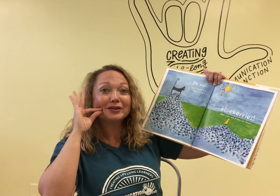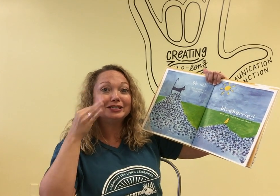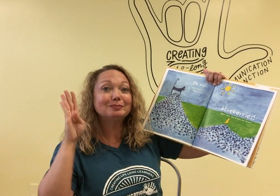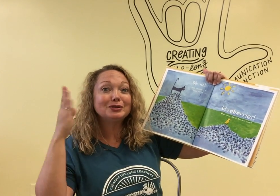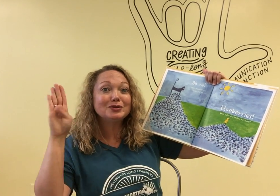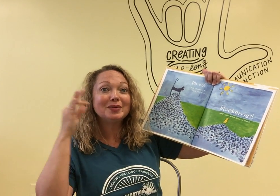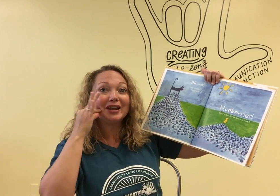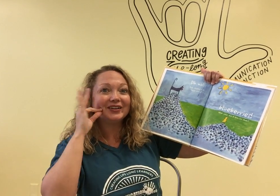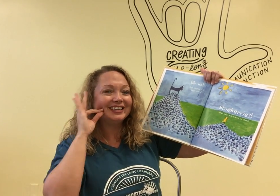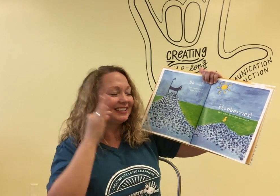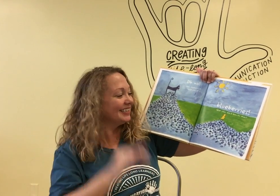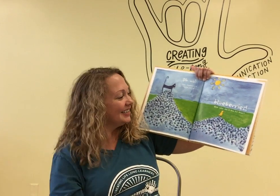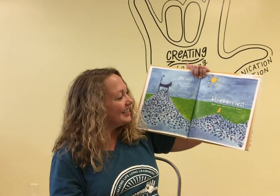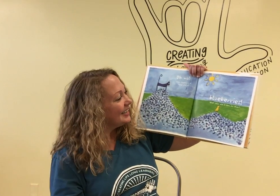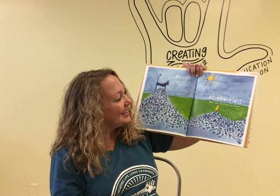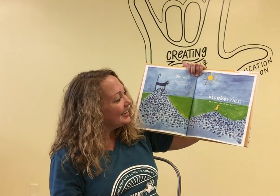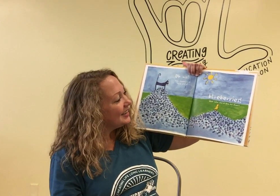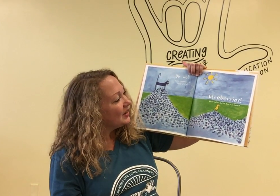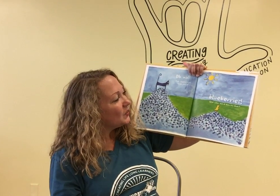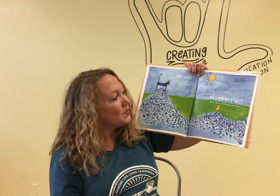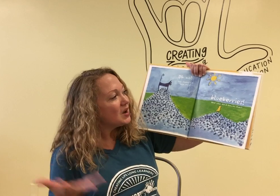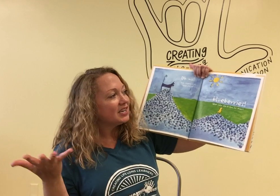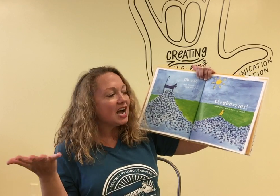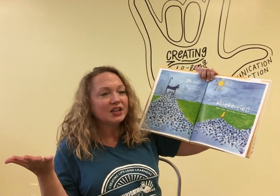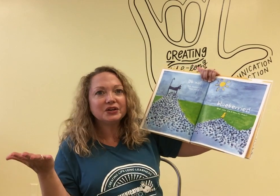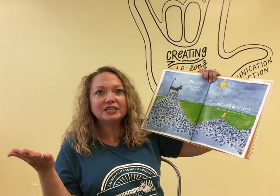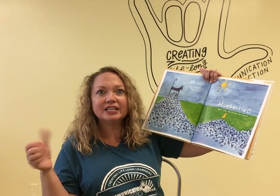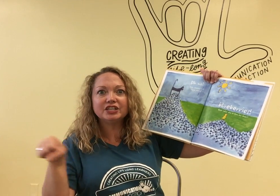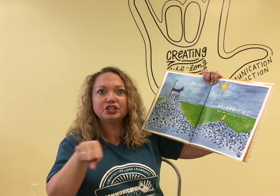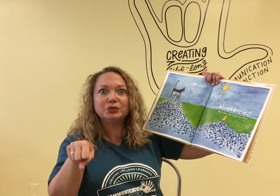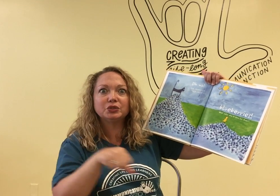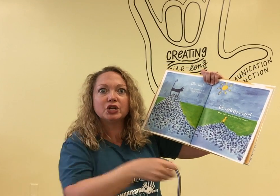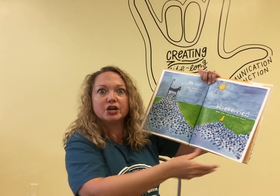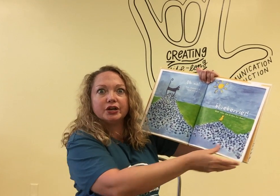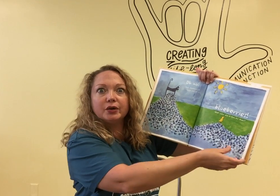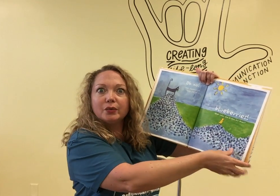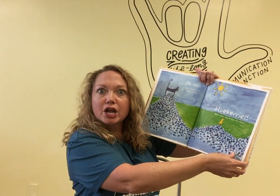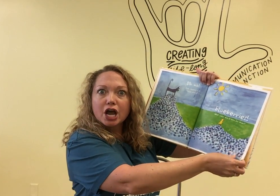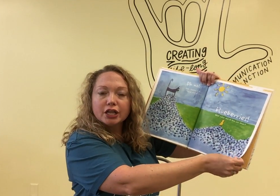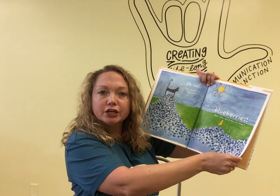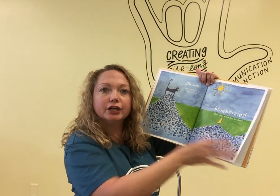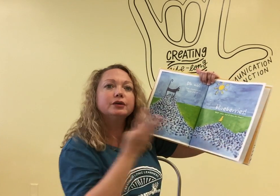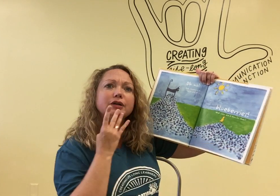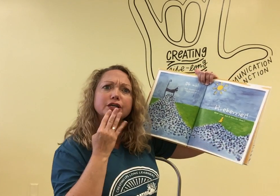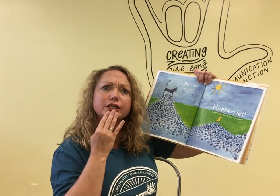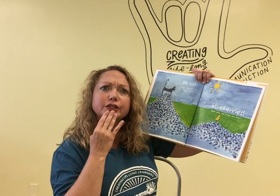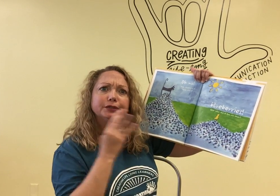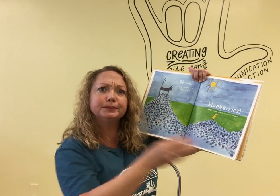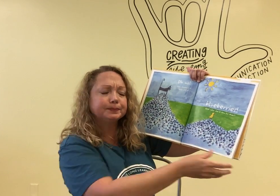Berries, blueberries. What color did his shoes turn? What color? What color?